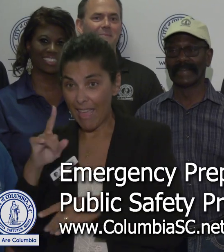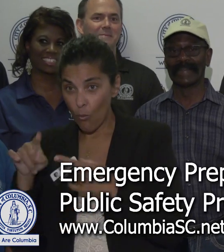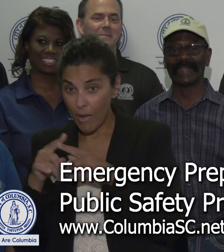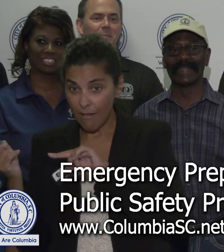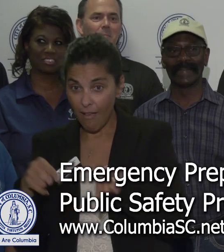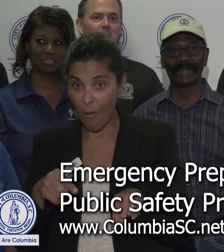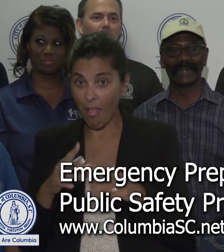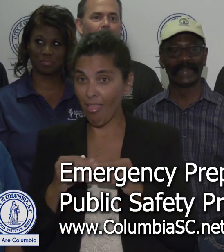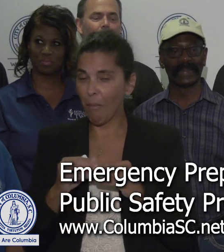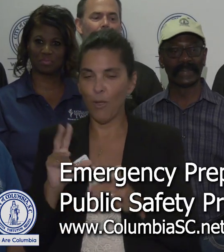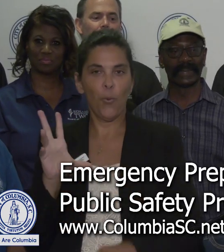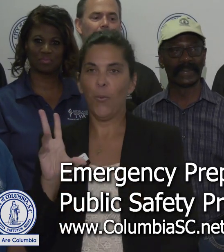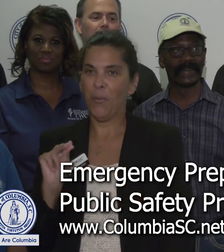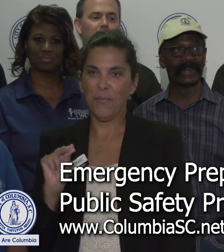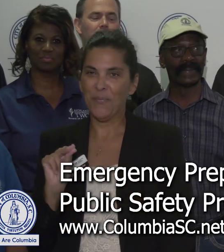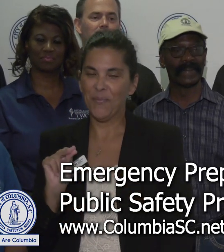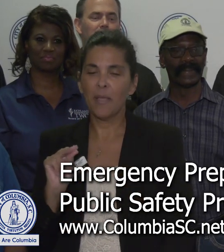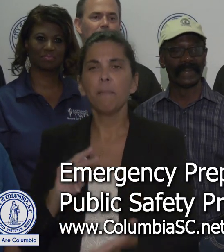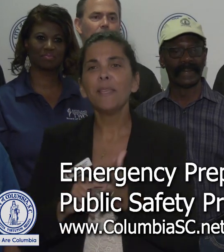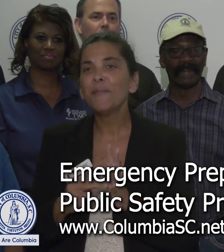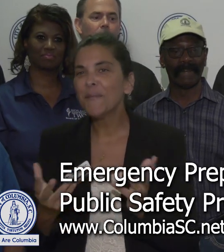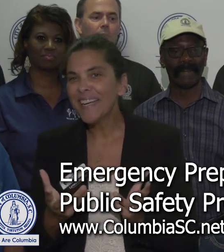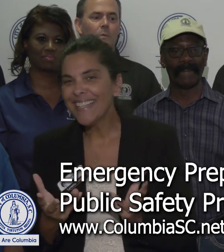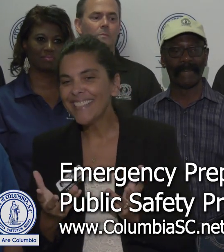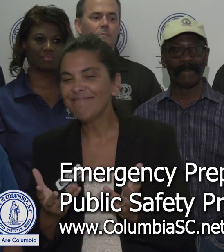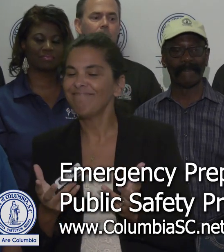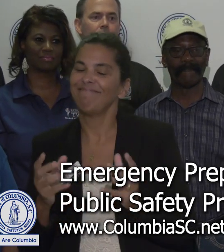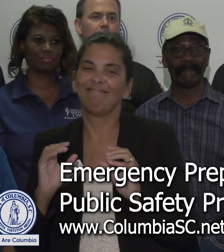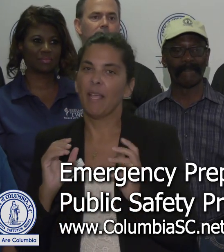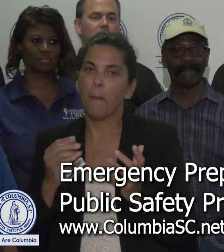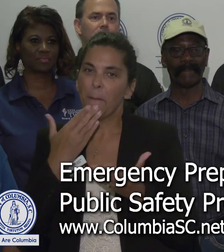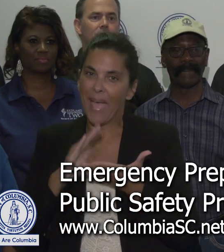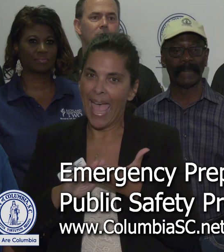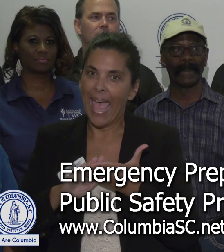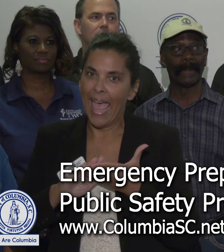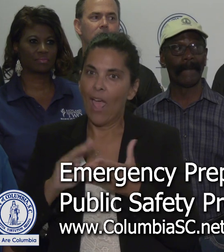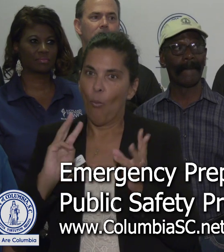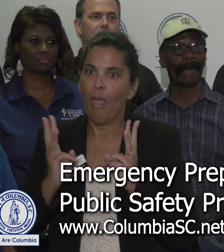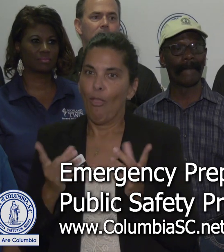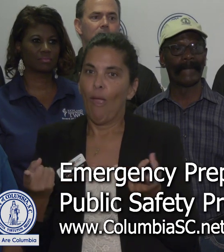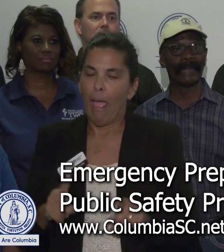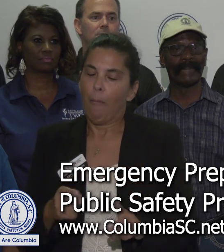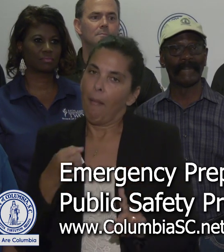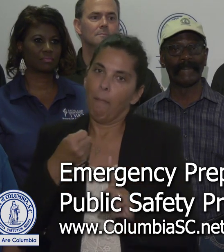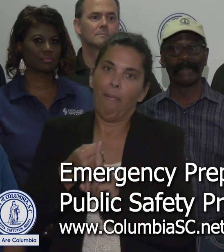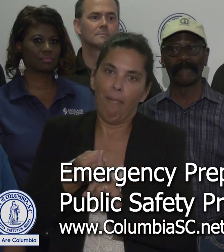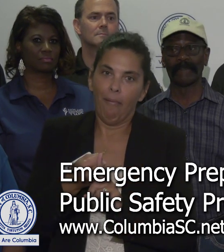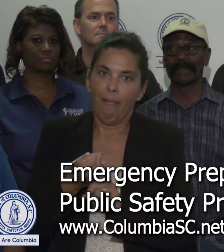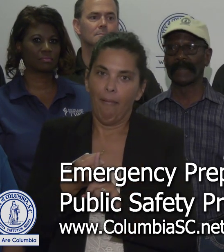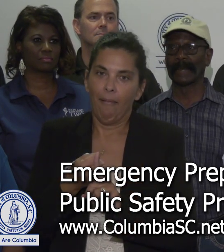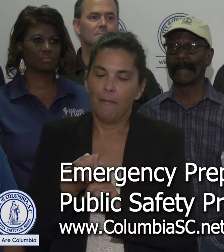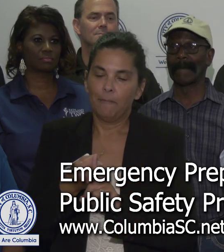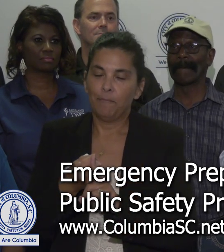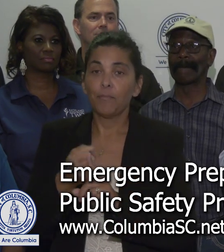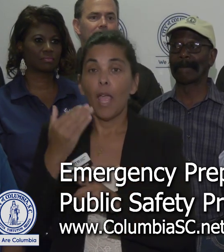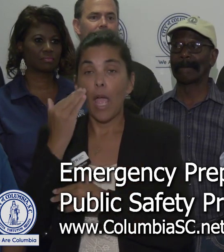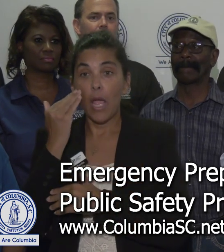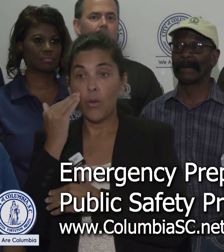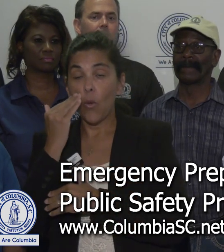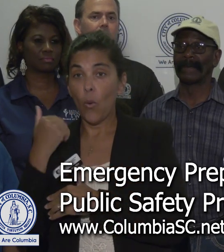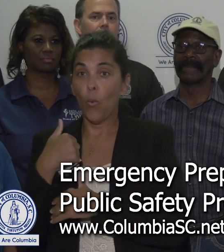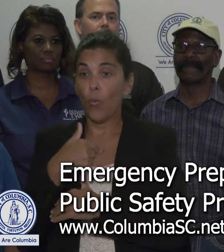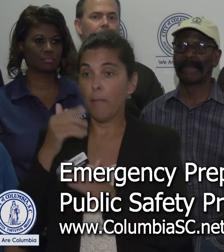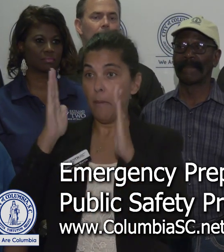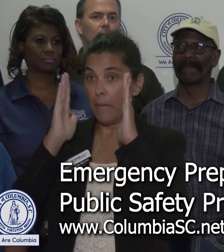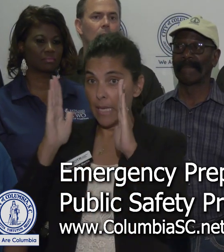it usually means that there's nothing good happening. I know we've all been closely paying attention